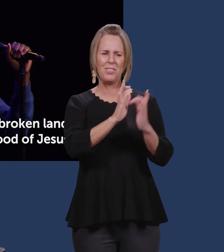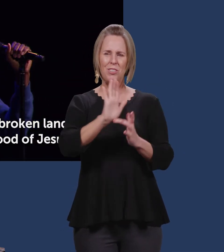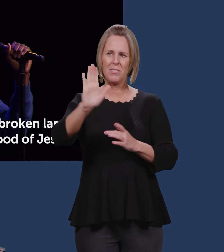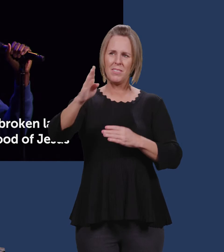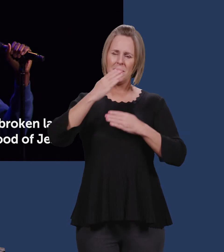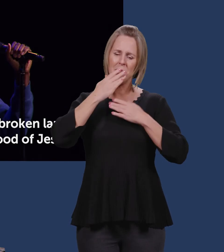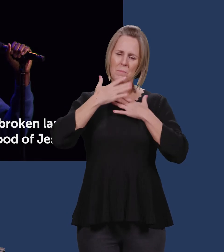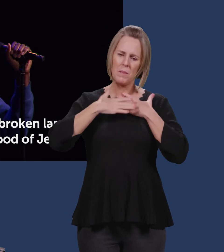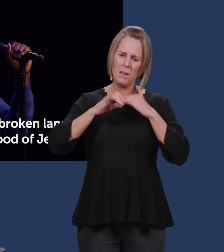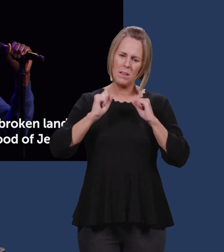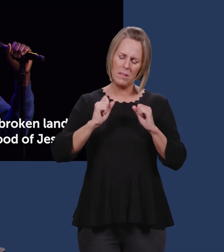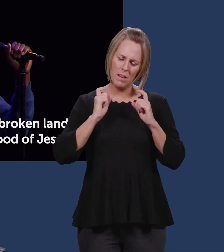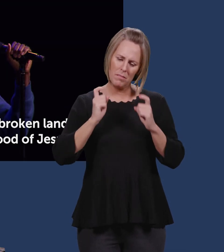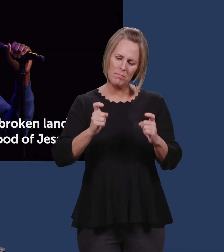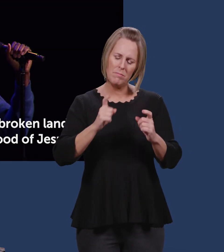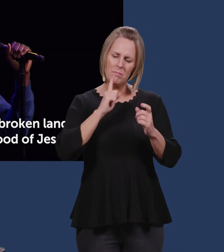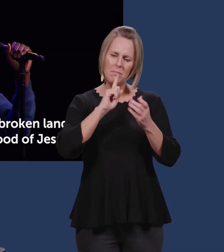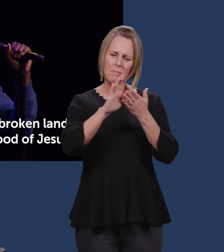blood.